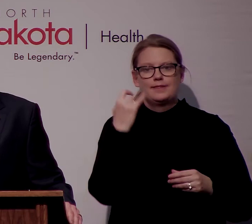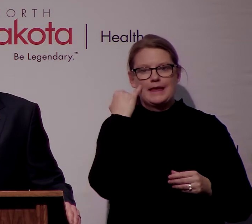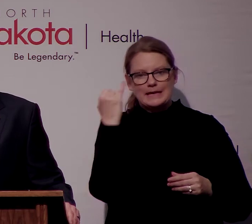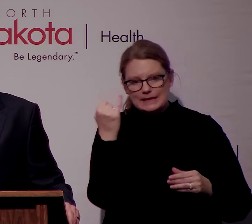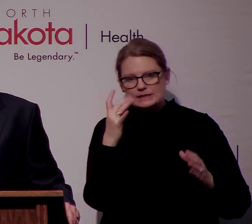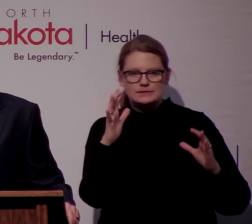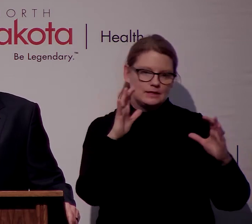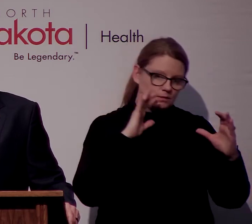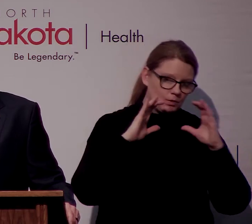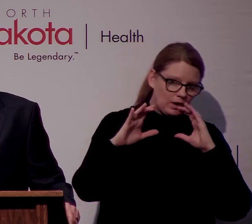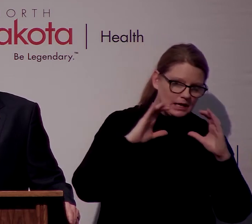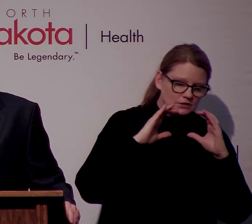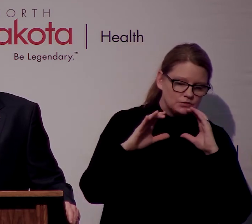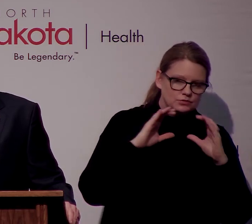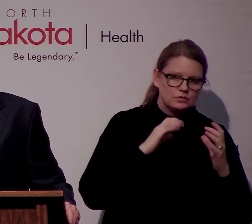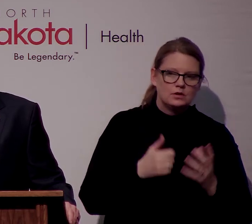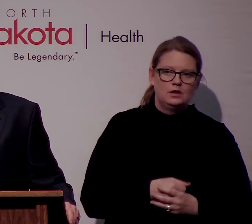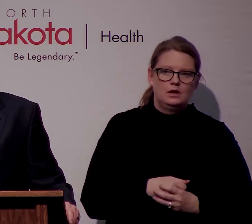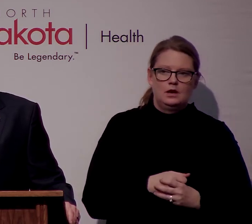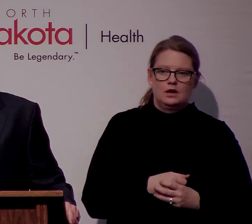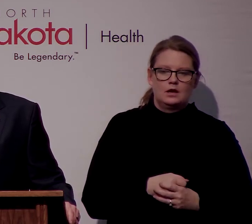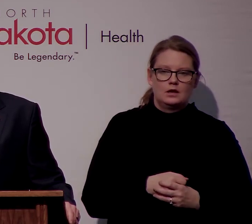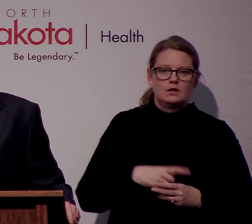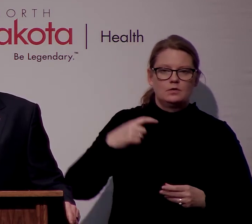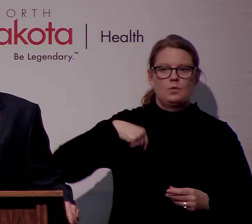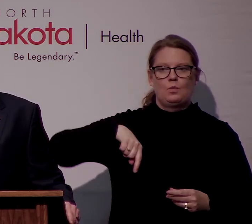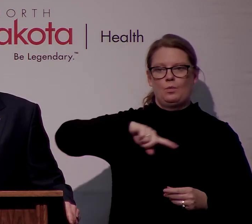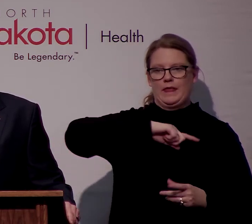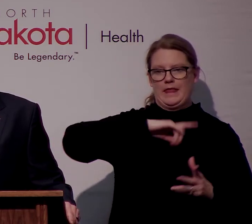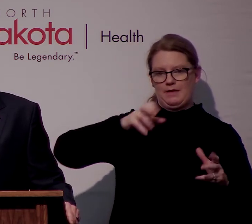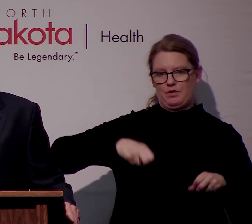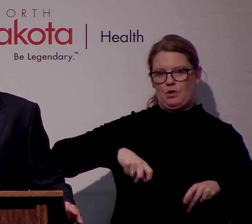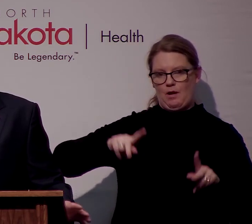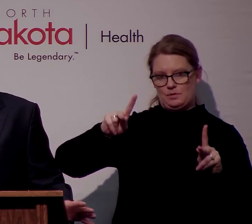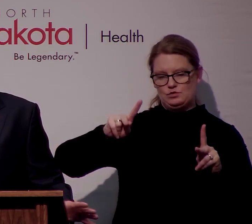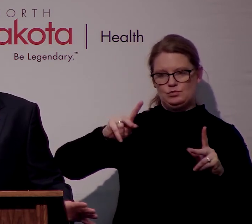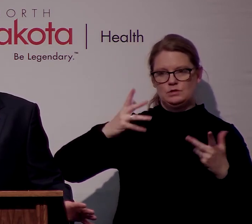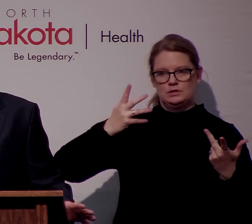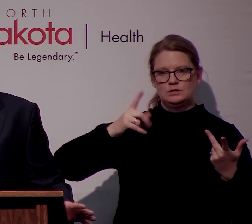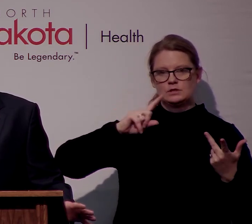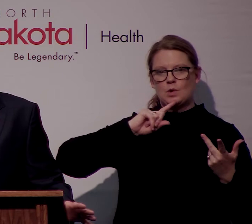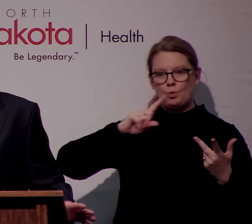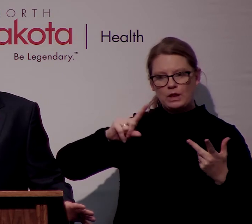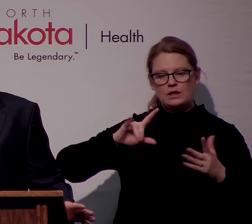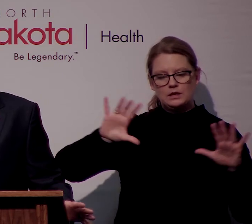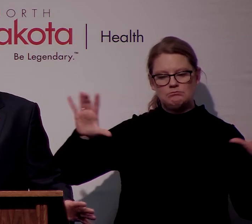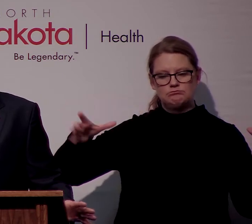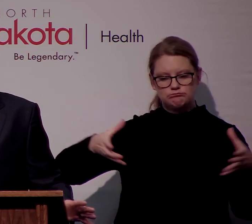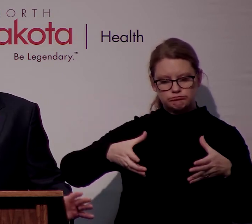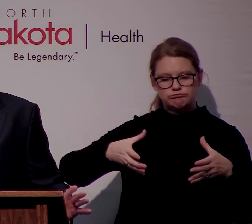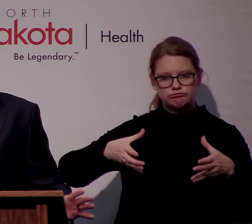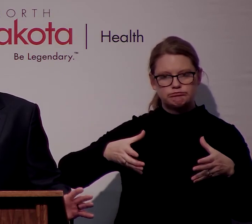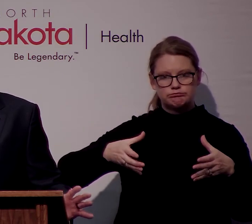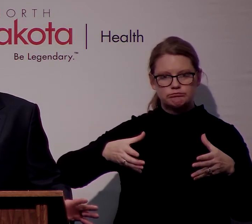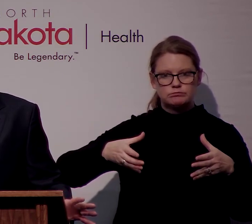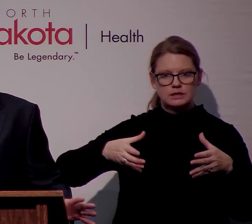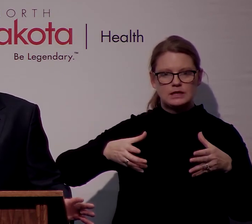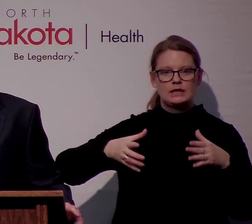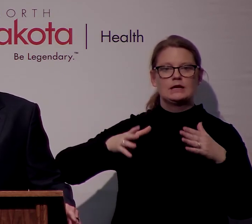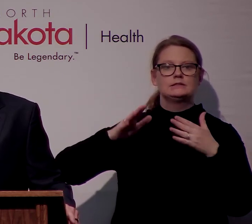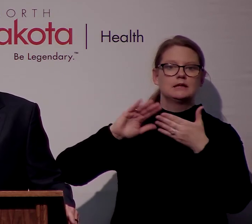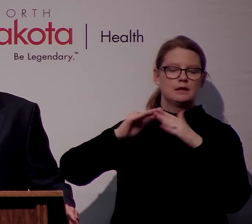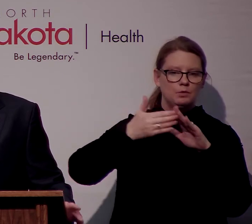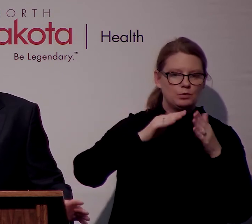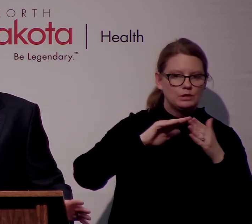the communication, and we do have an opportunity to really come together as in